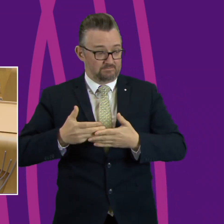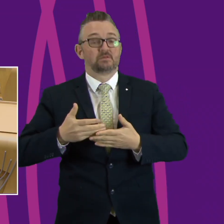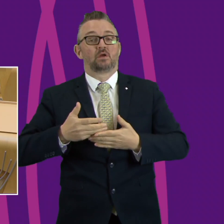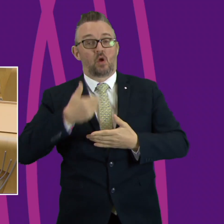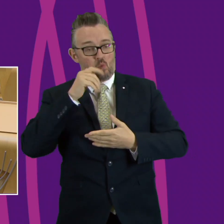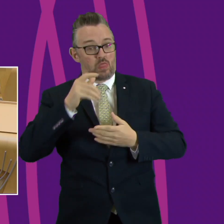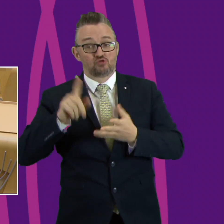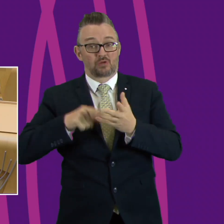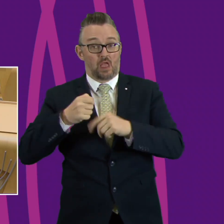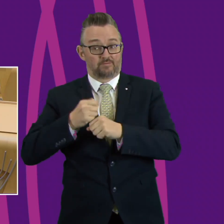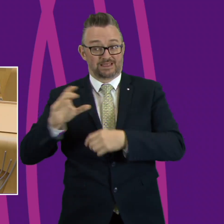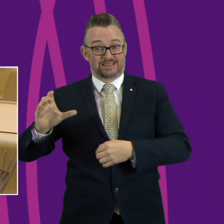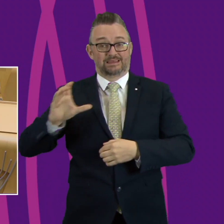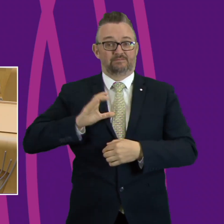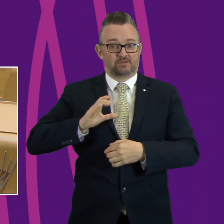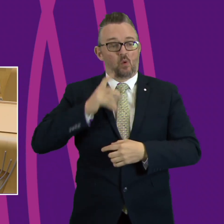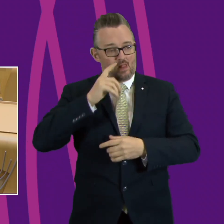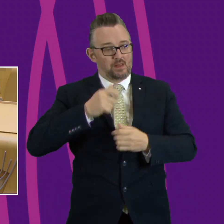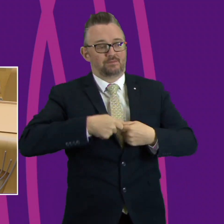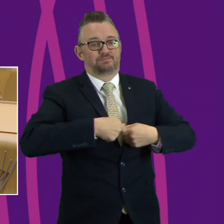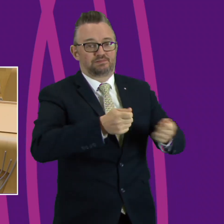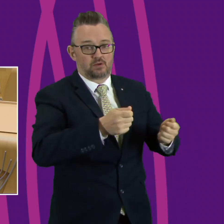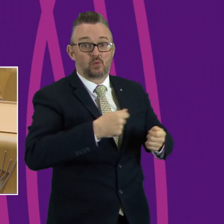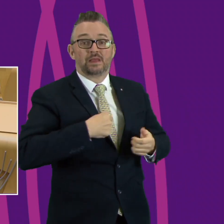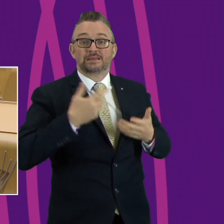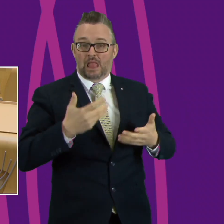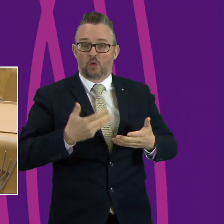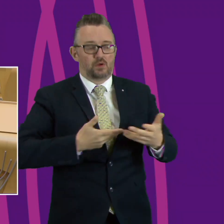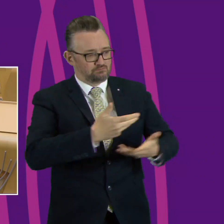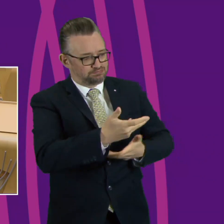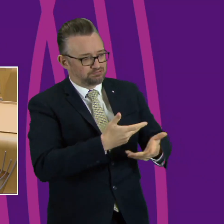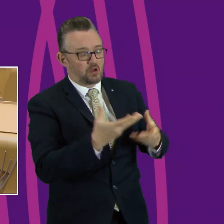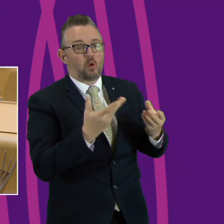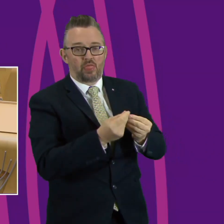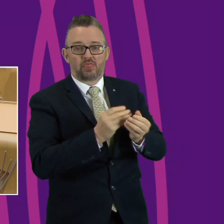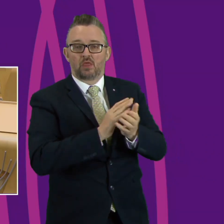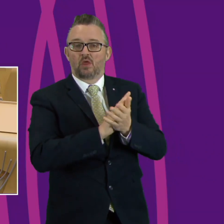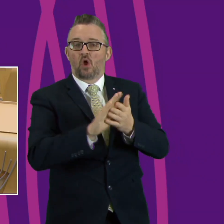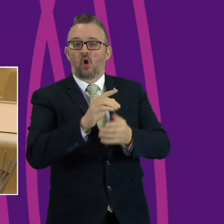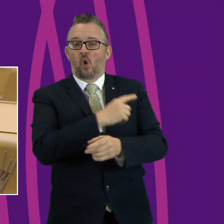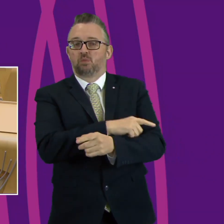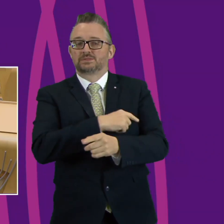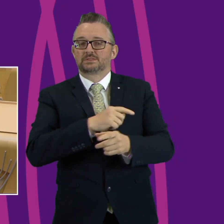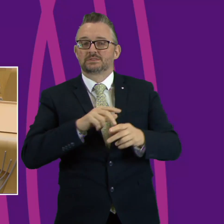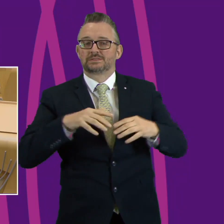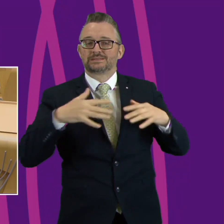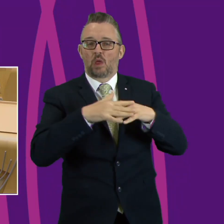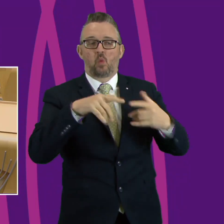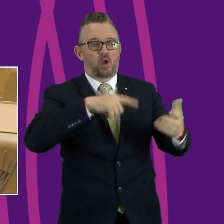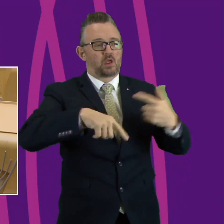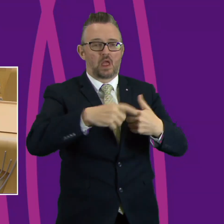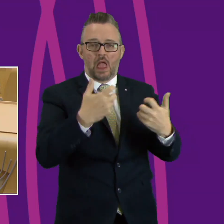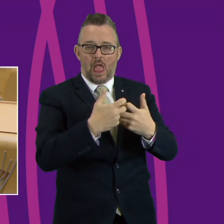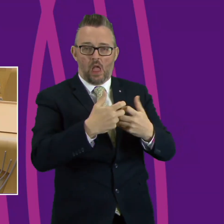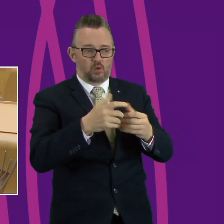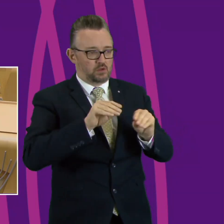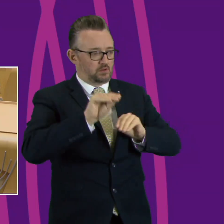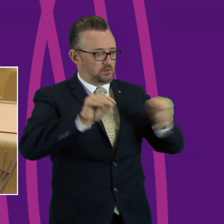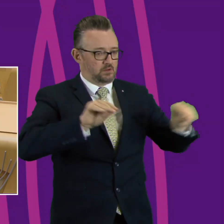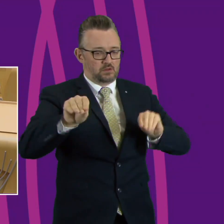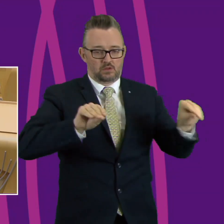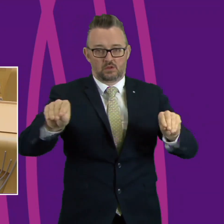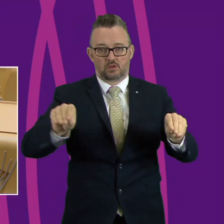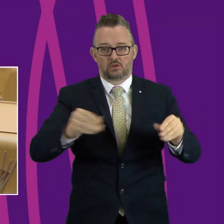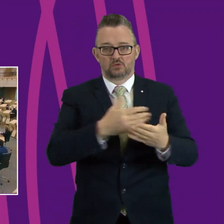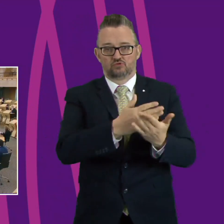the UK Government, and we are now in discussions with the hospice network on how best that funding can be apportioned between